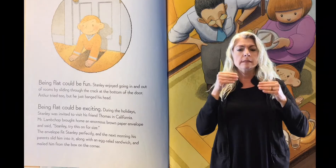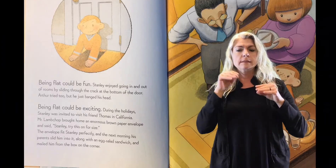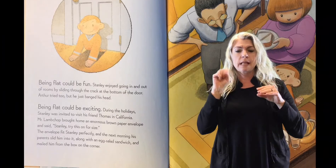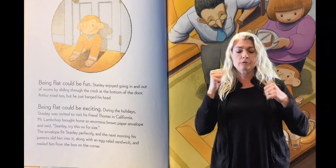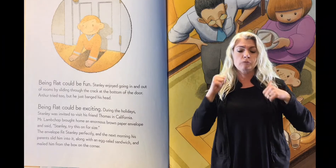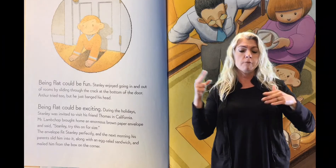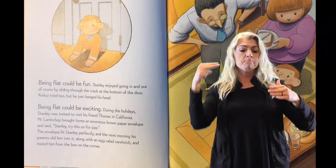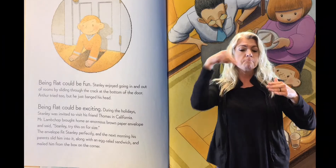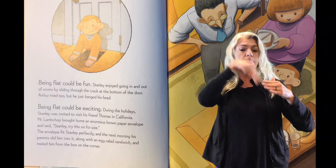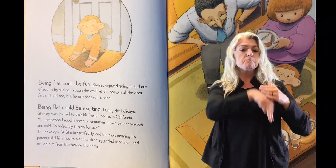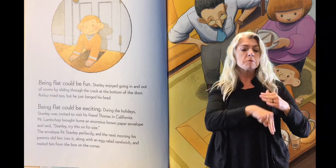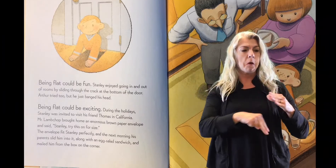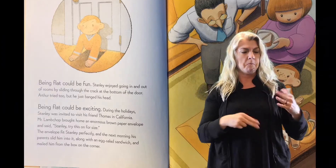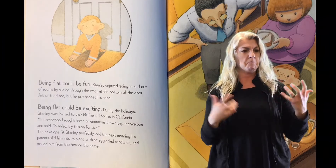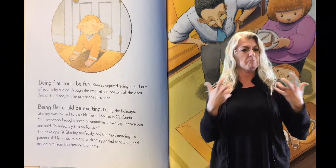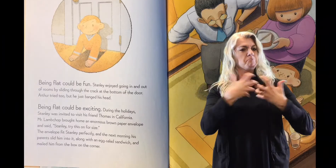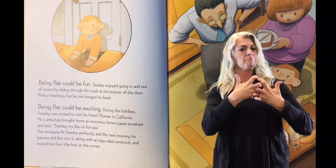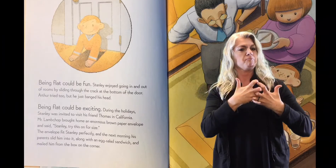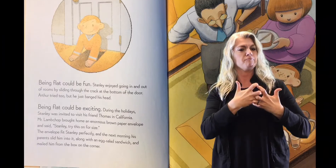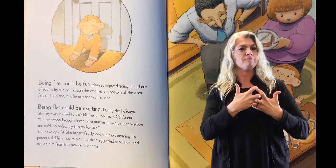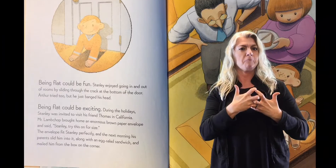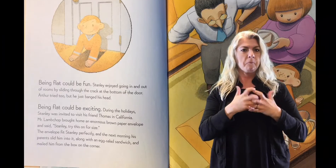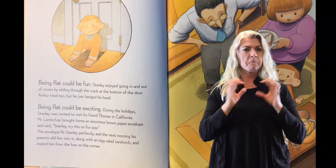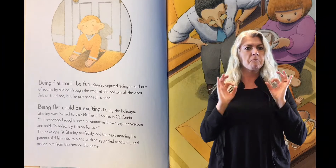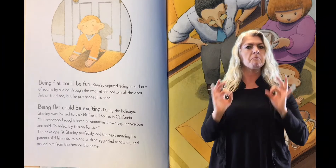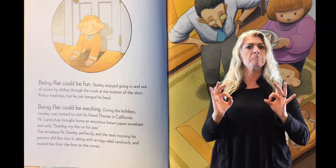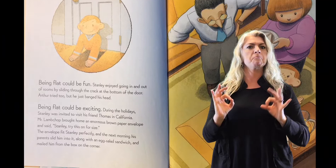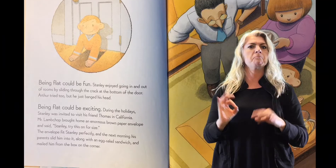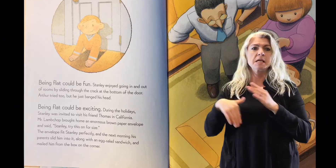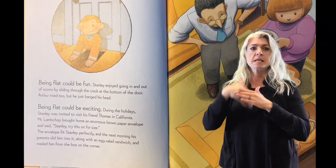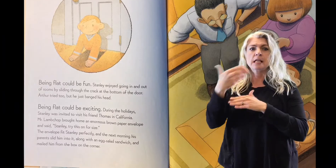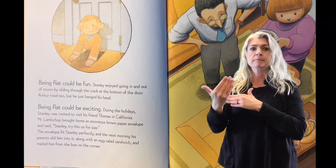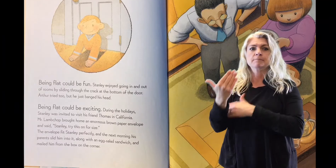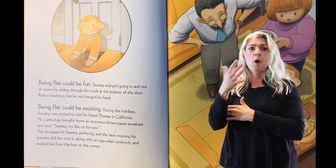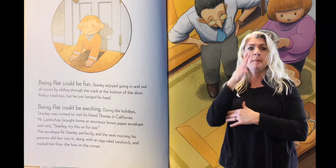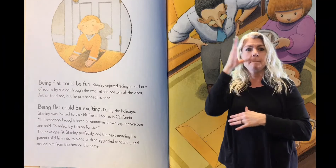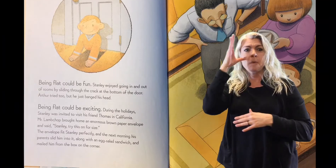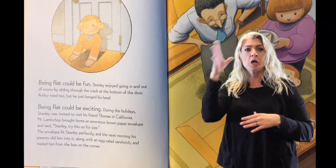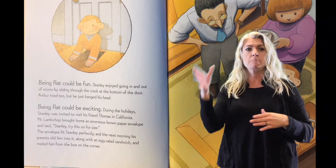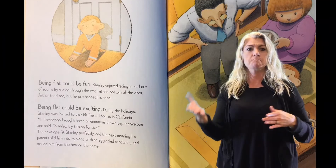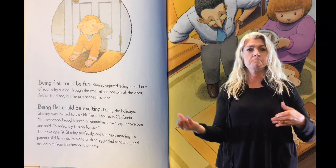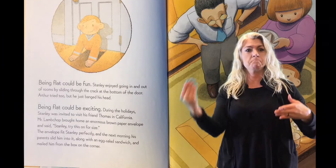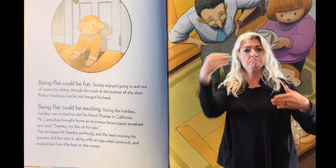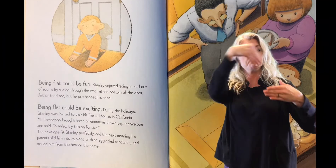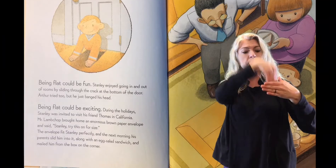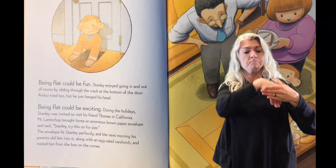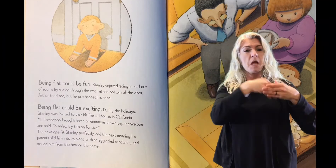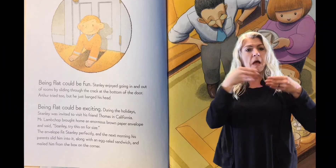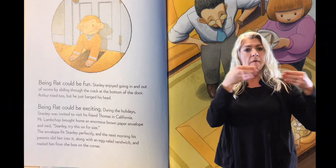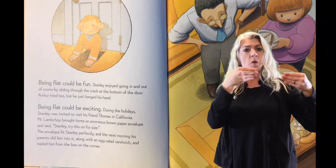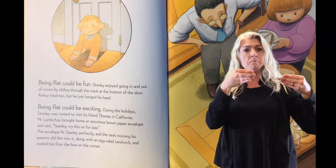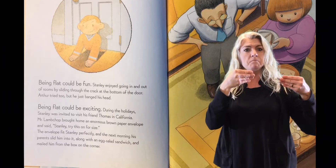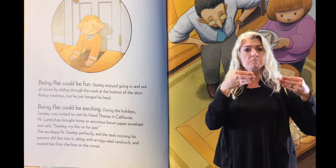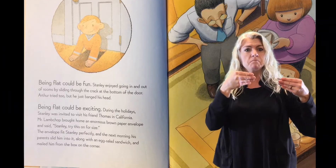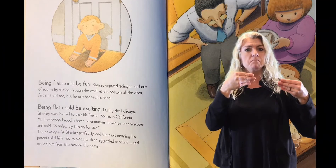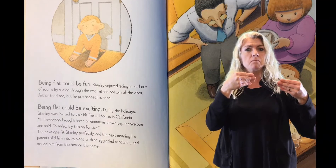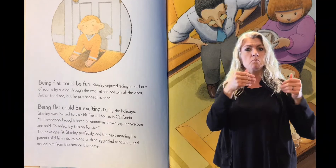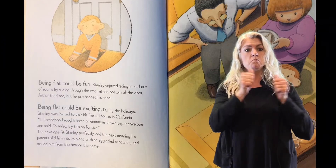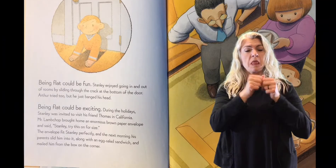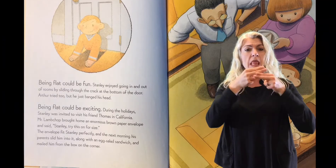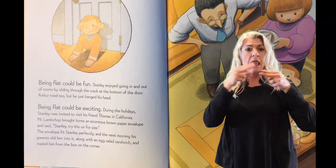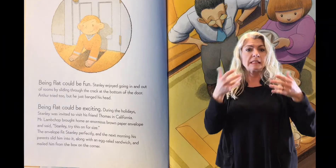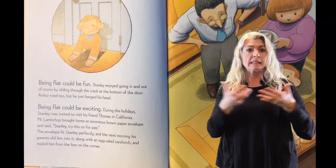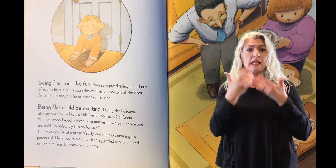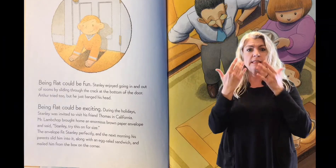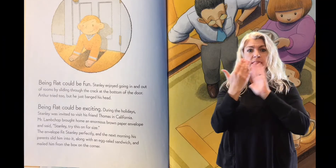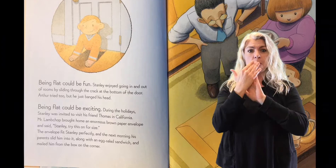size." The envelope fit Stanley perfectly, and the next morning his parents slid him into it, along with an